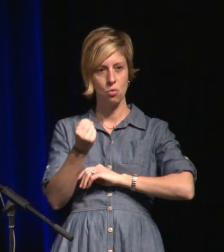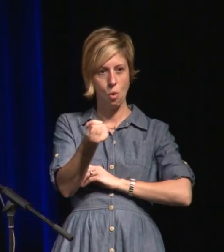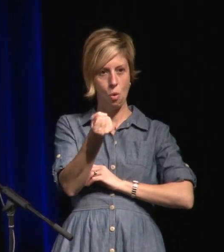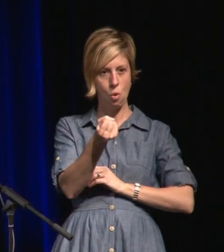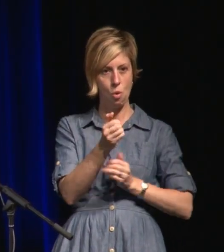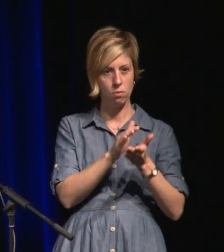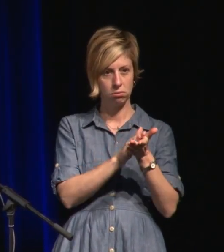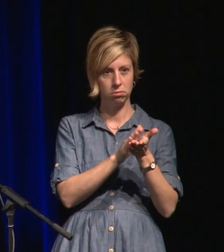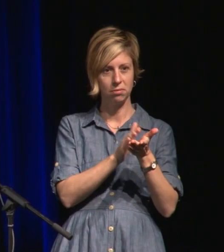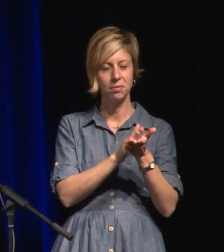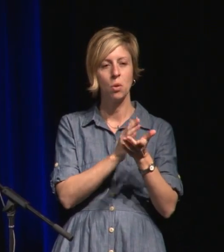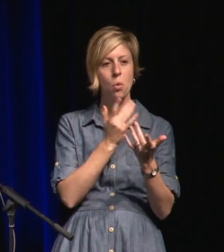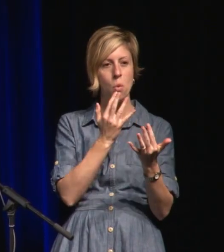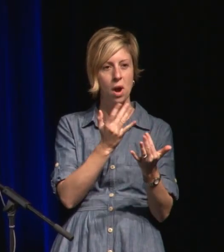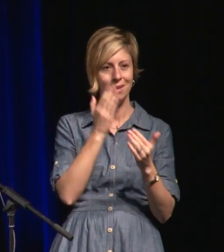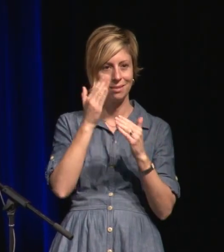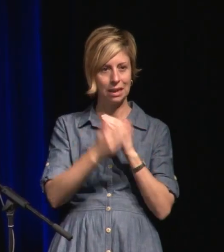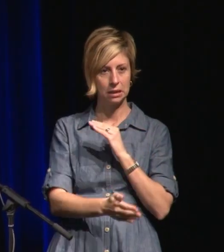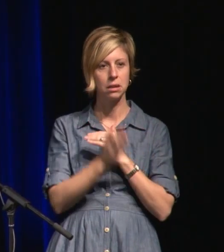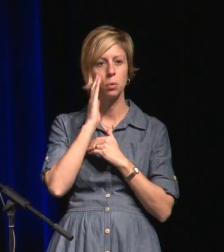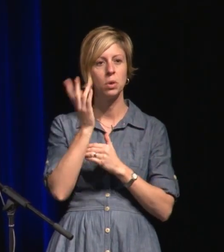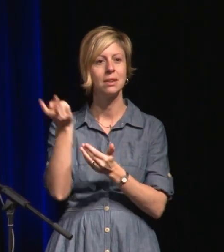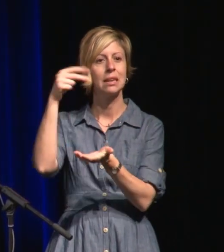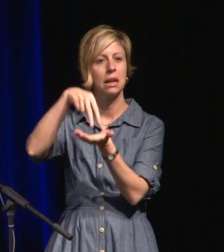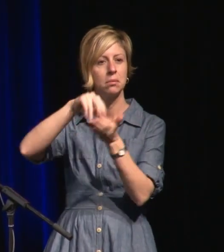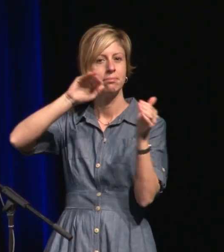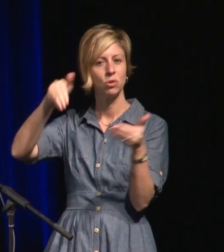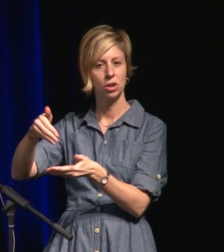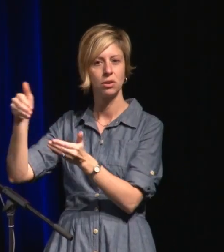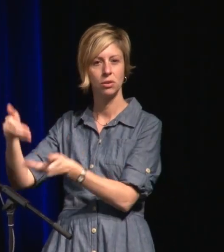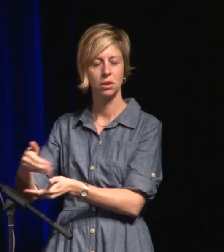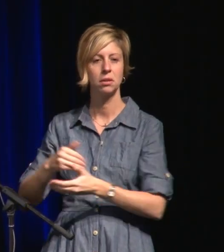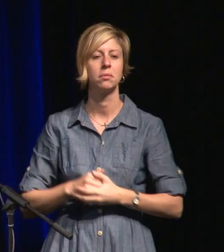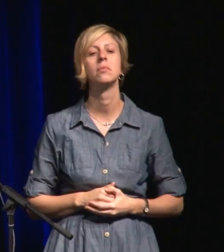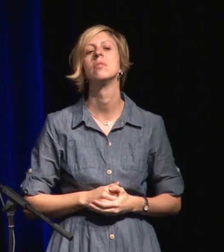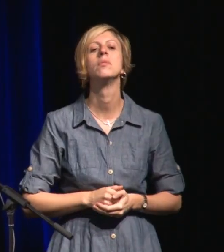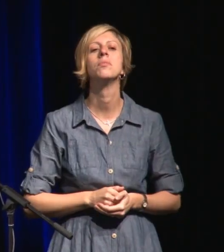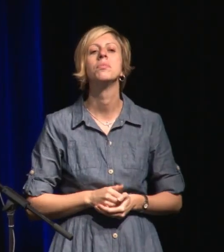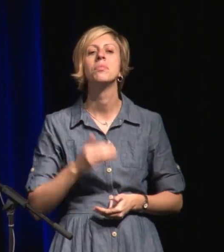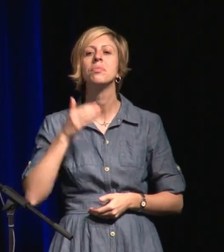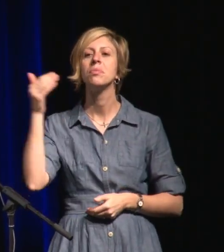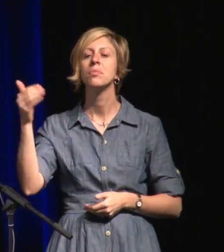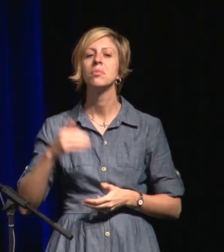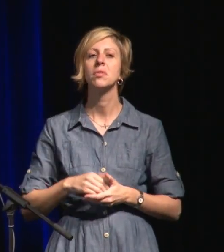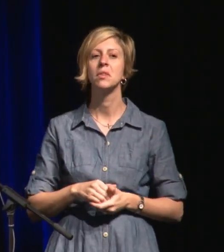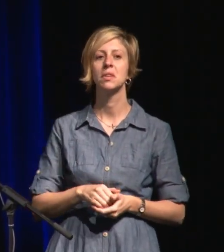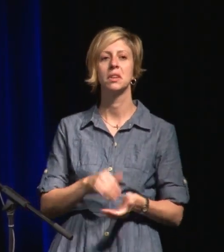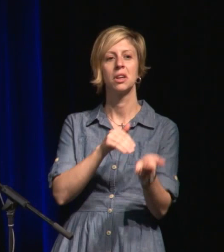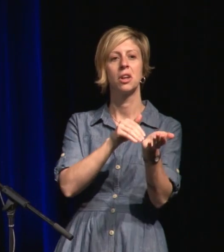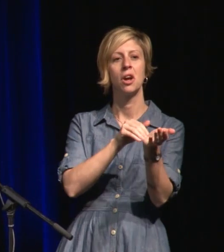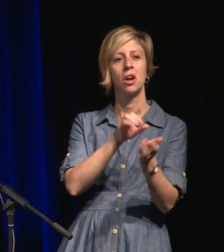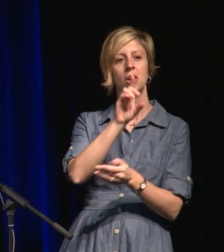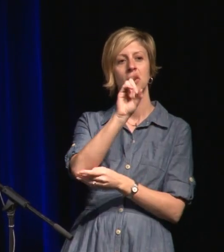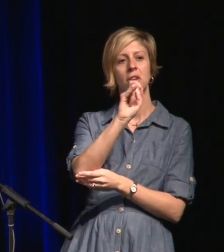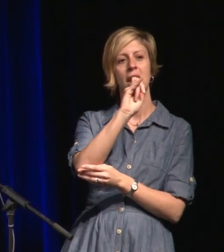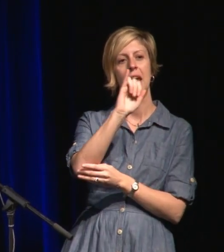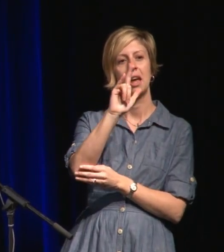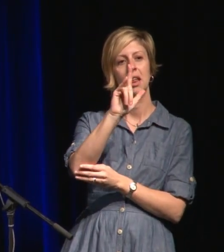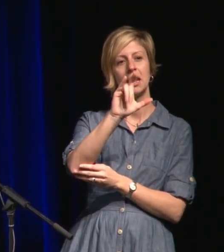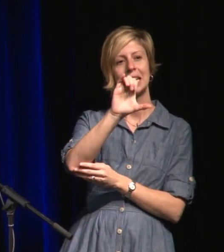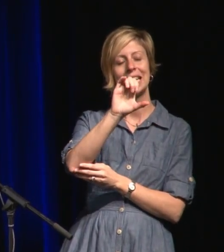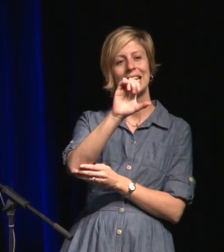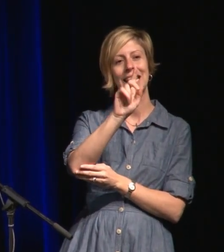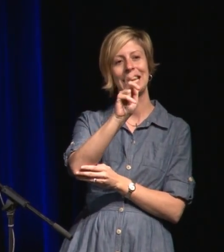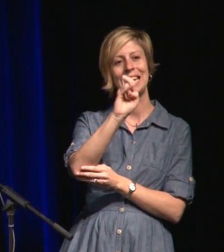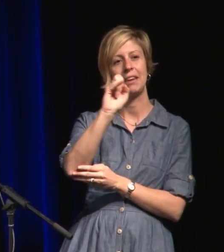they've all been introduced. I'll ask them to stand as I introduce them. Starting on my right, Dr. Dale Keefe, Vice